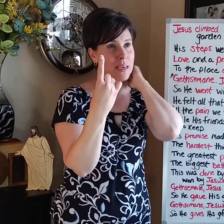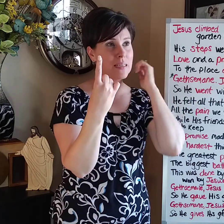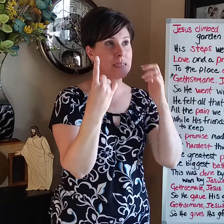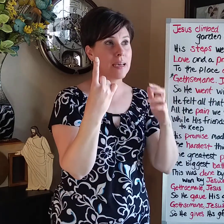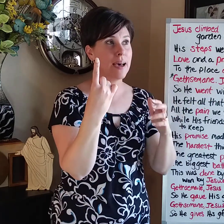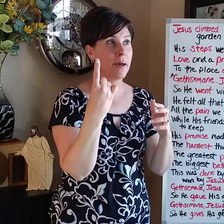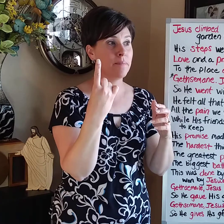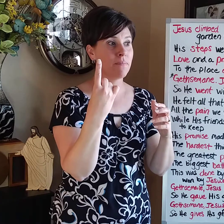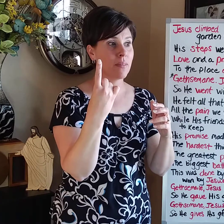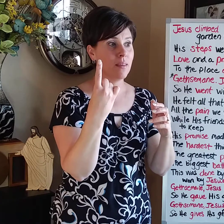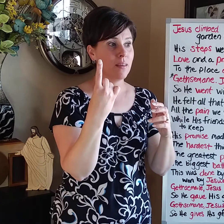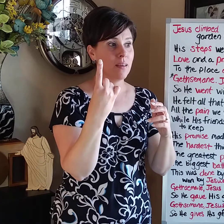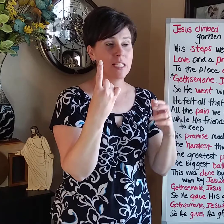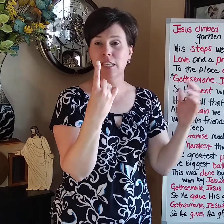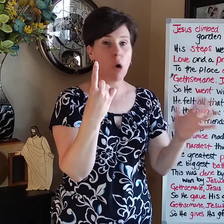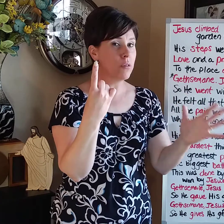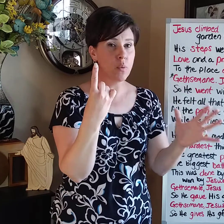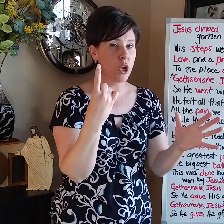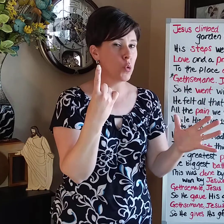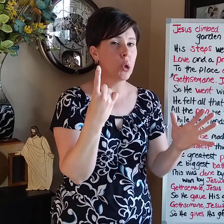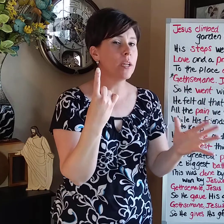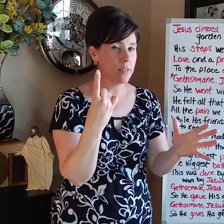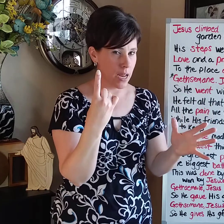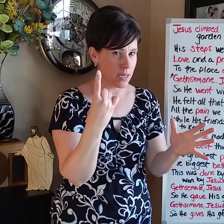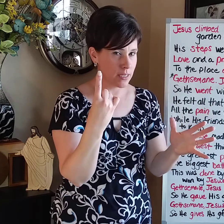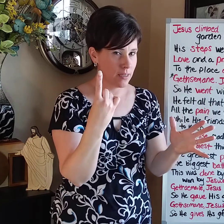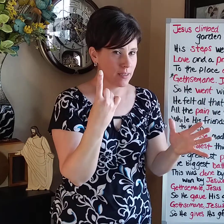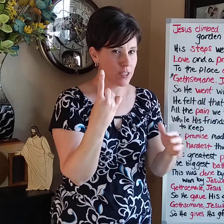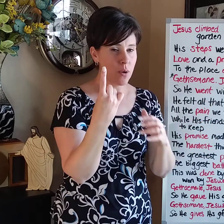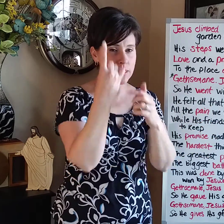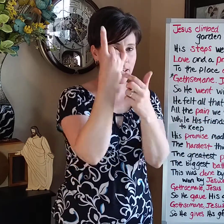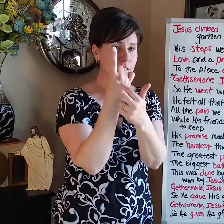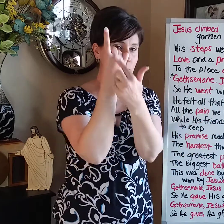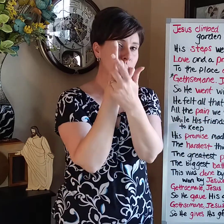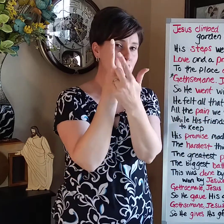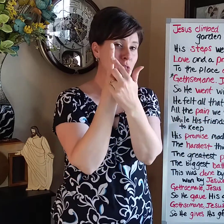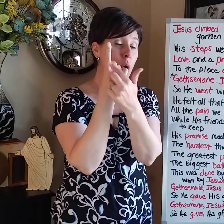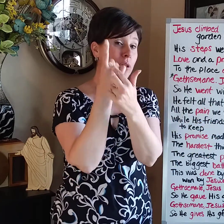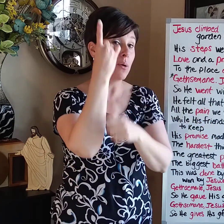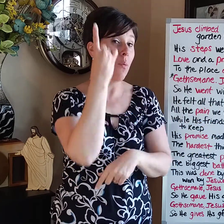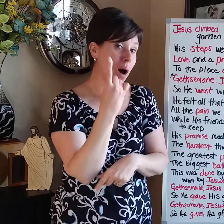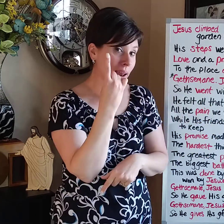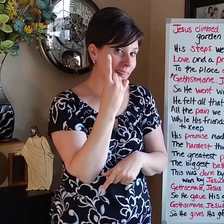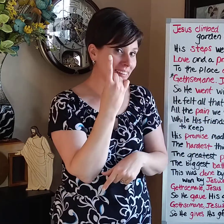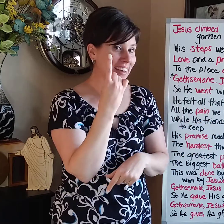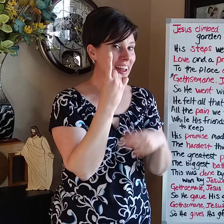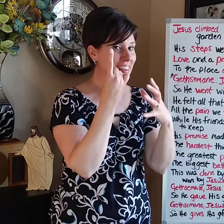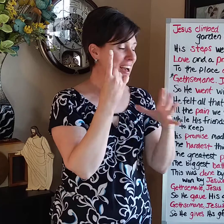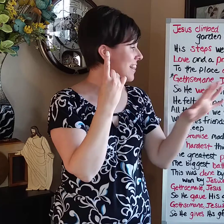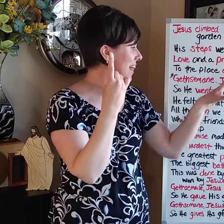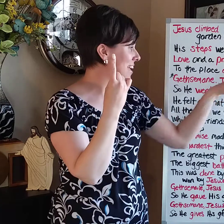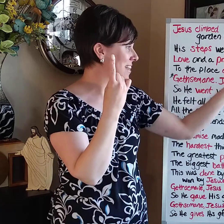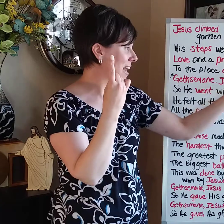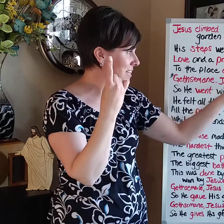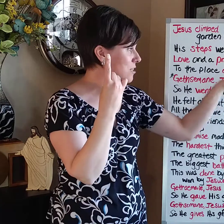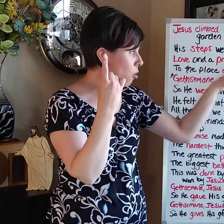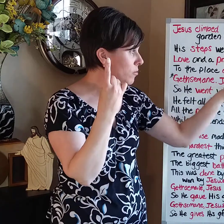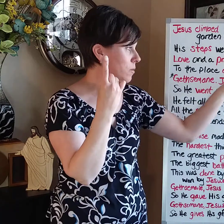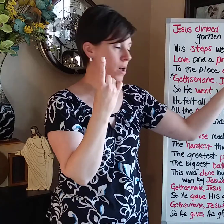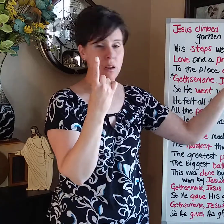means he's the only one who could have done it. So it's like you end up with only one. And I like that. He's the only one who